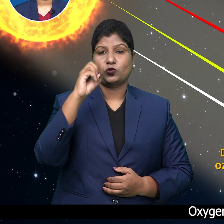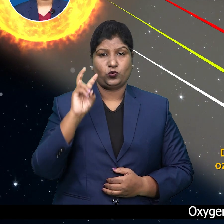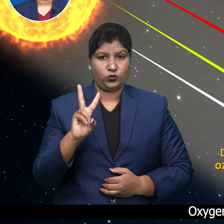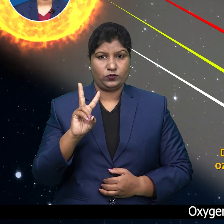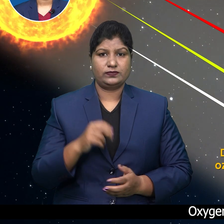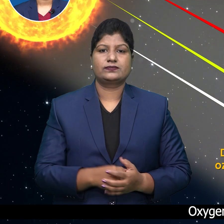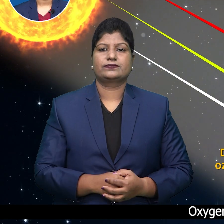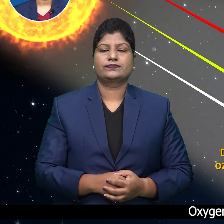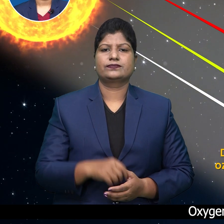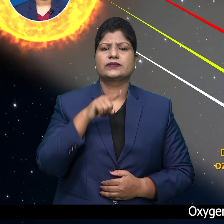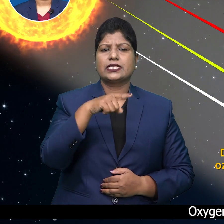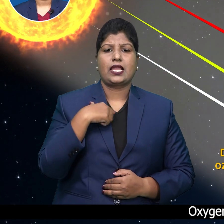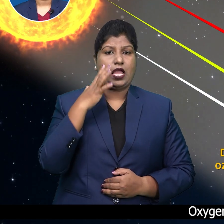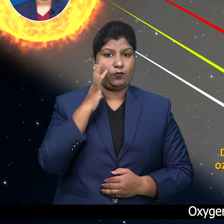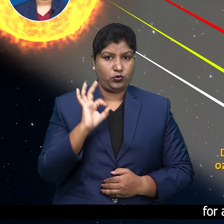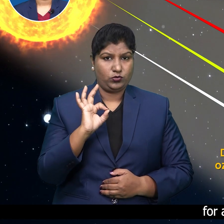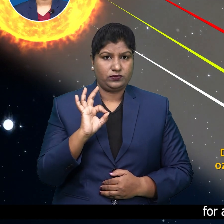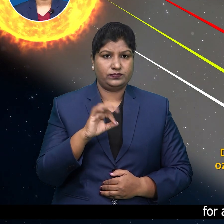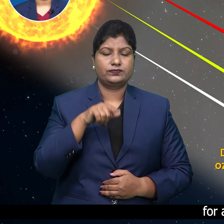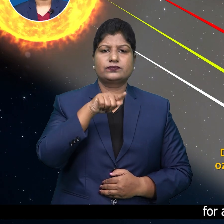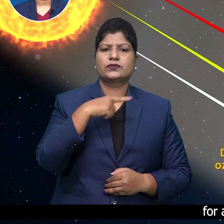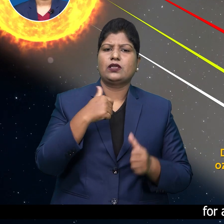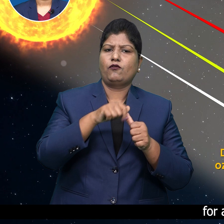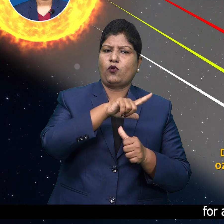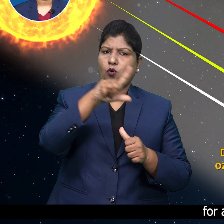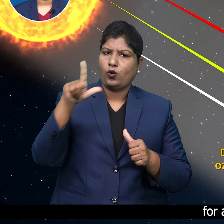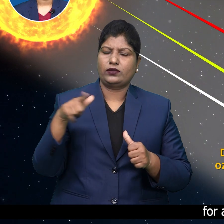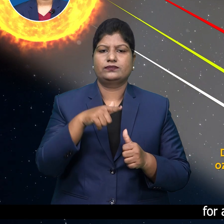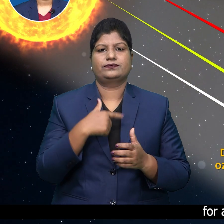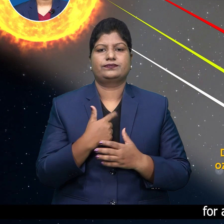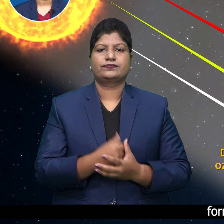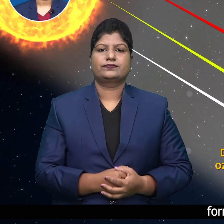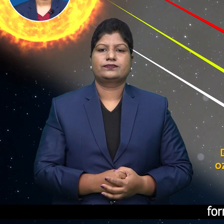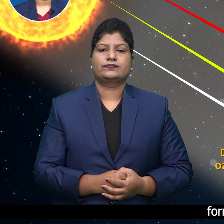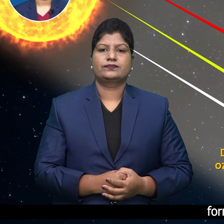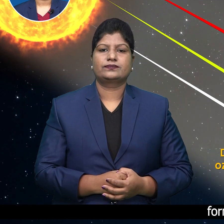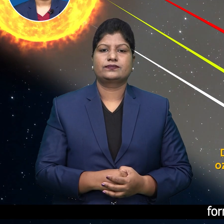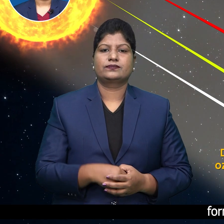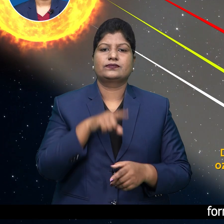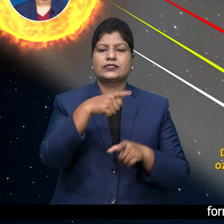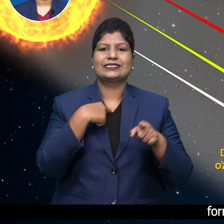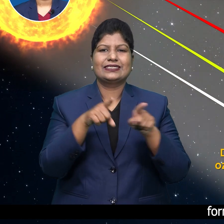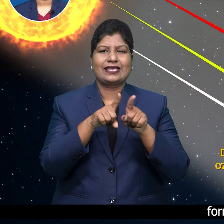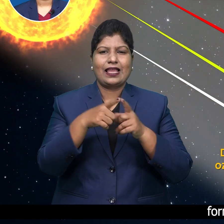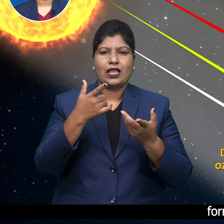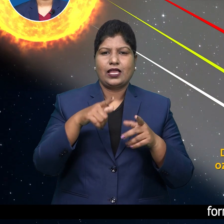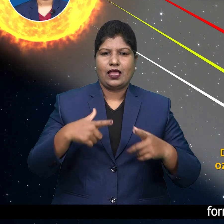Oxygen is essential for all aerobic forms of life,